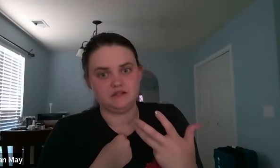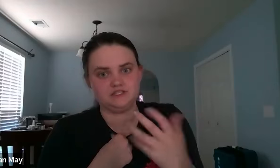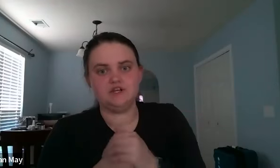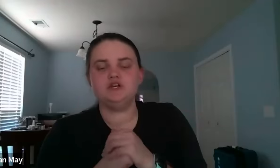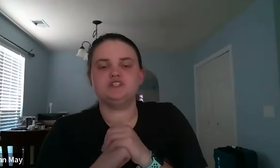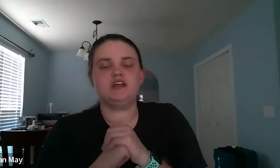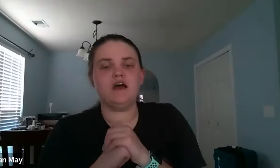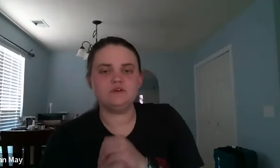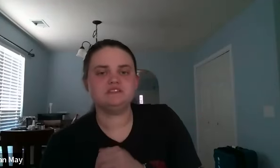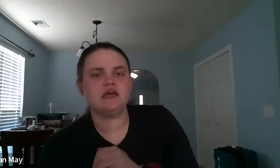English. So you know how we'll say,